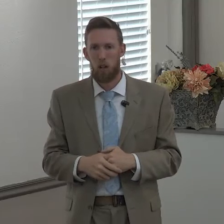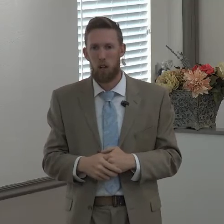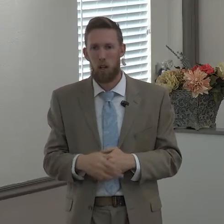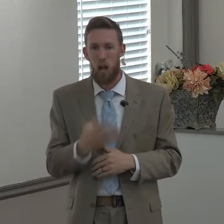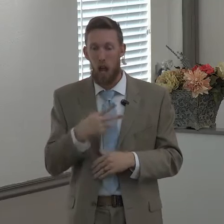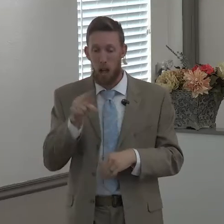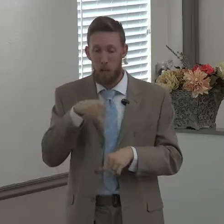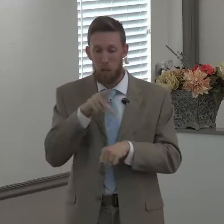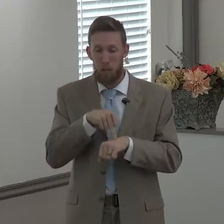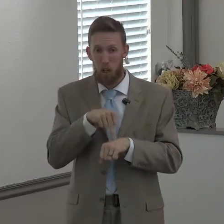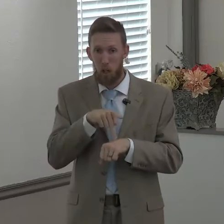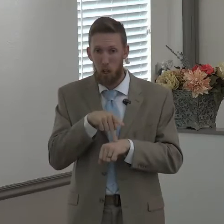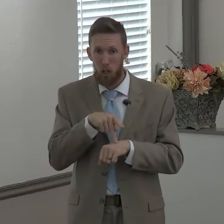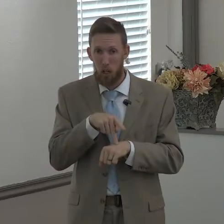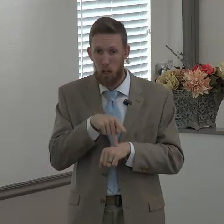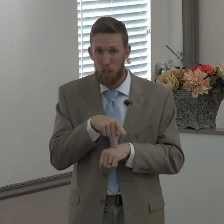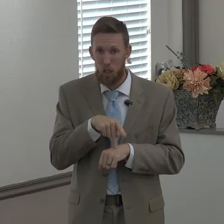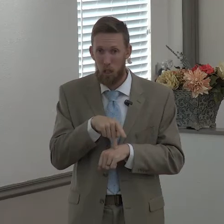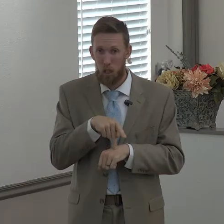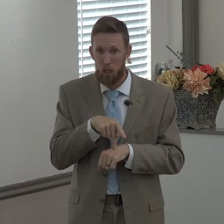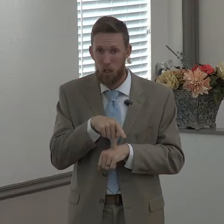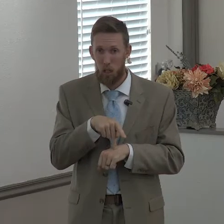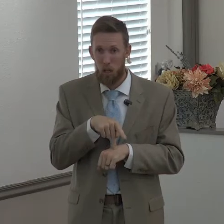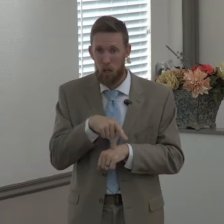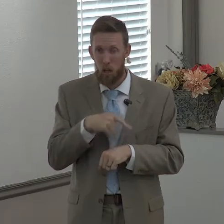Think of what he endured on the cross.